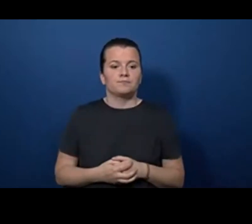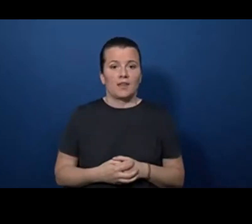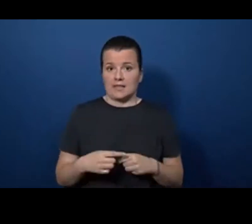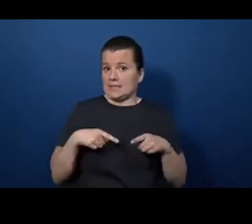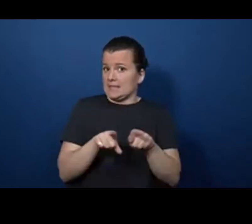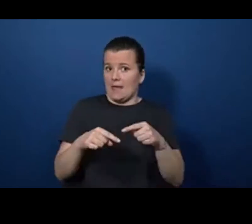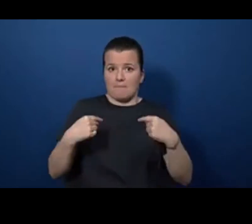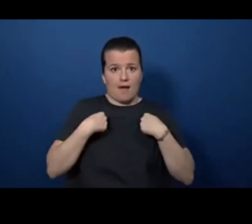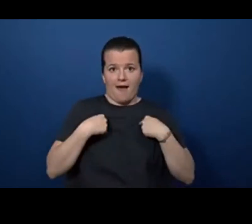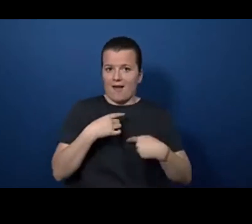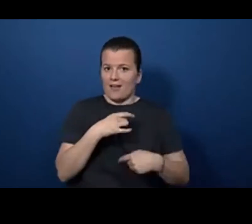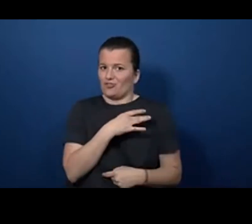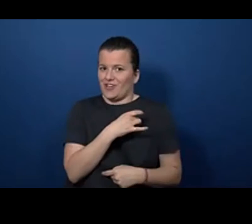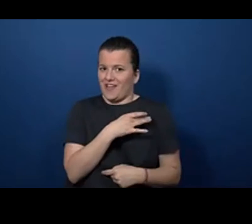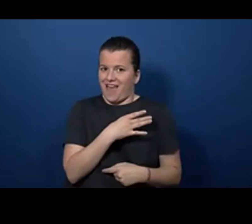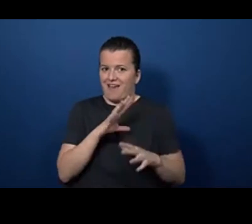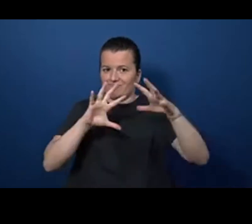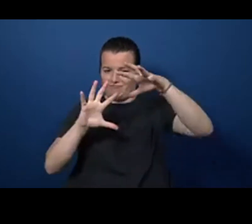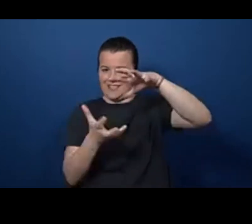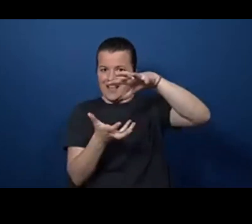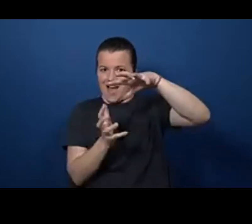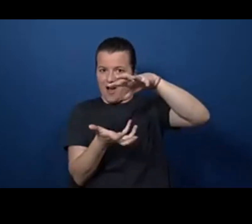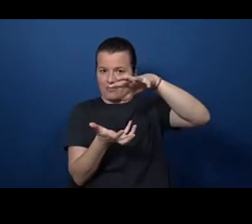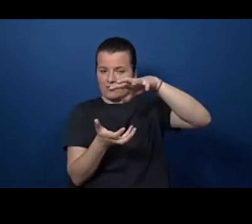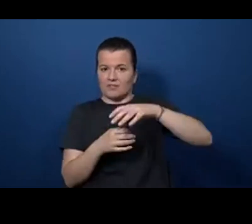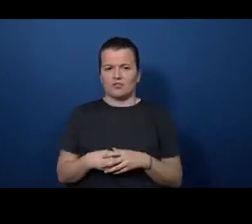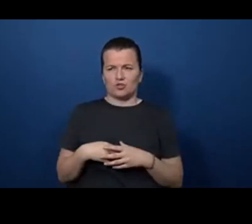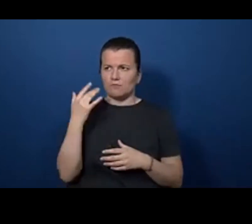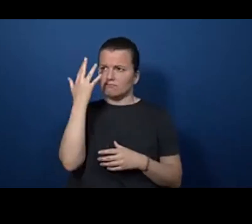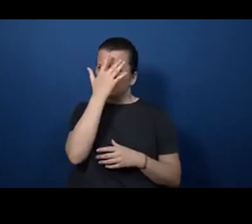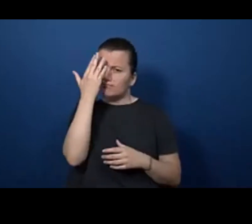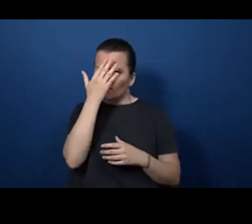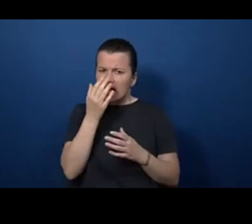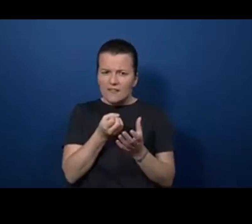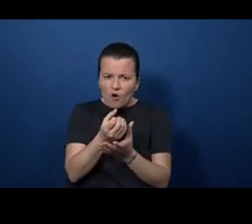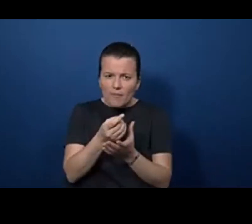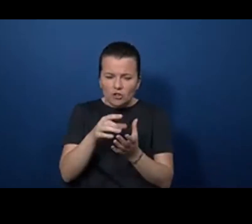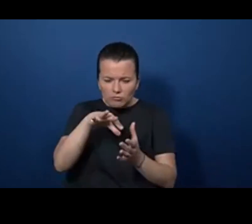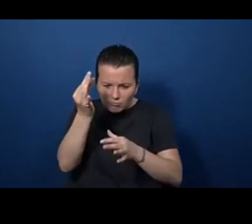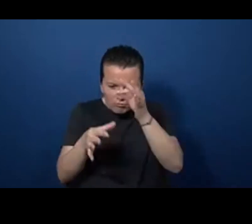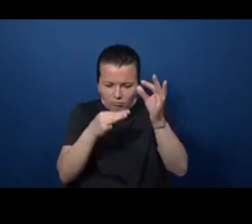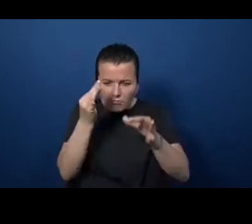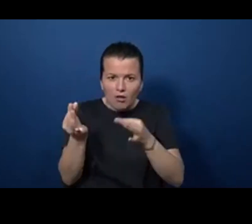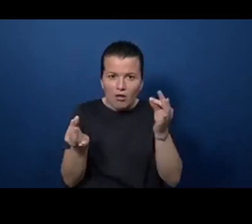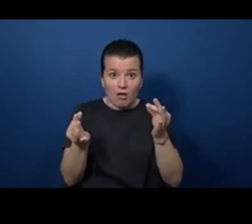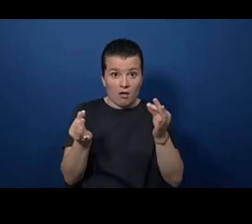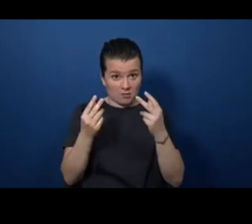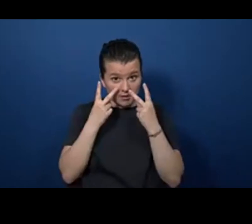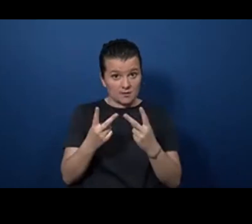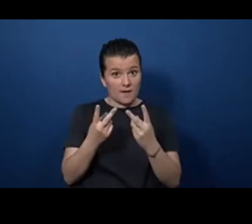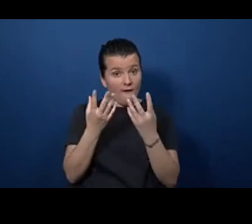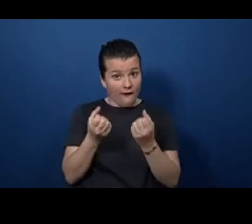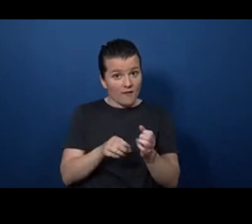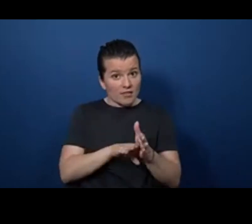can extrapolate that if this type of violation of rights exists in the more developed